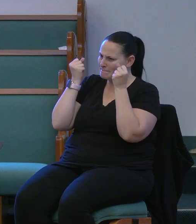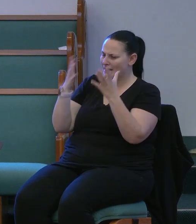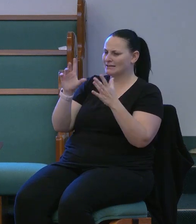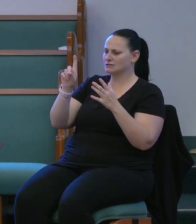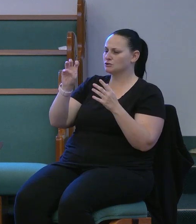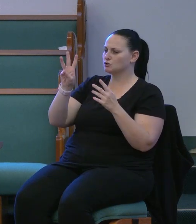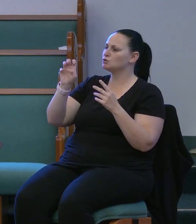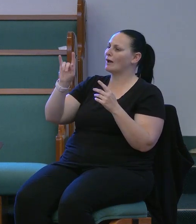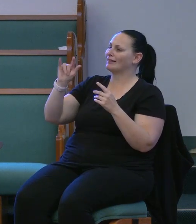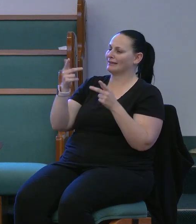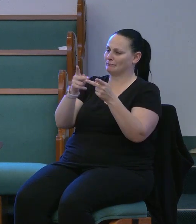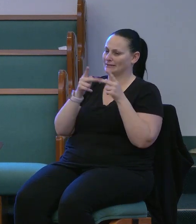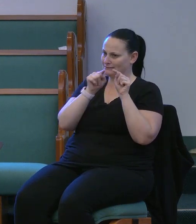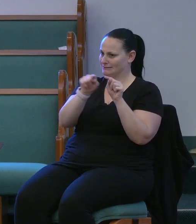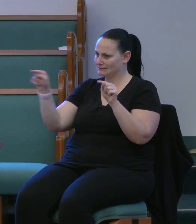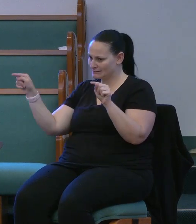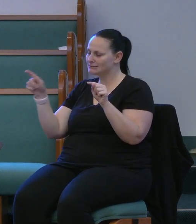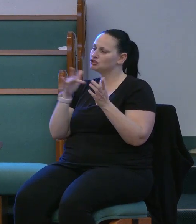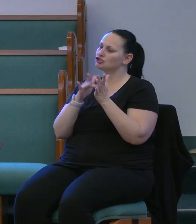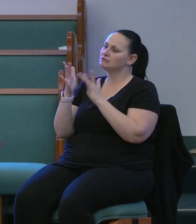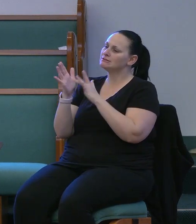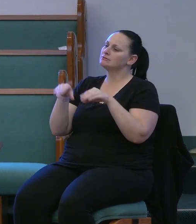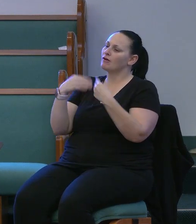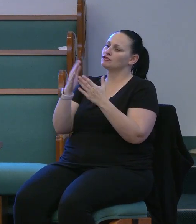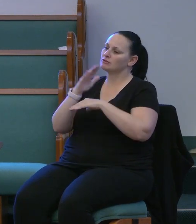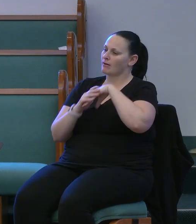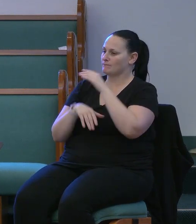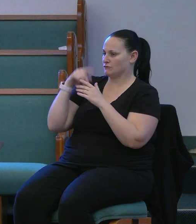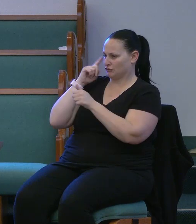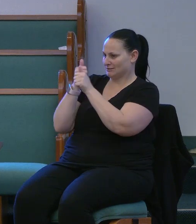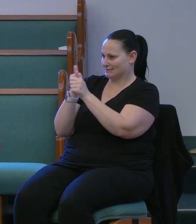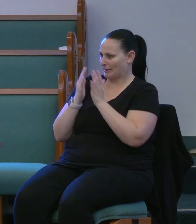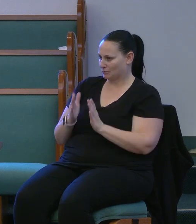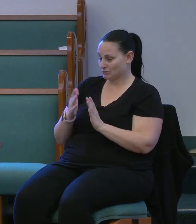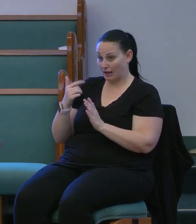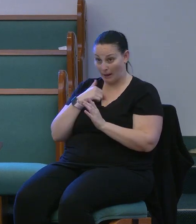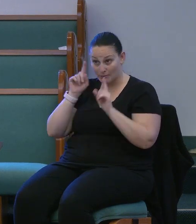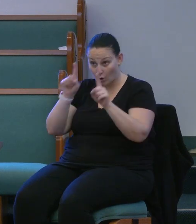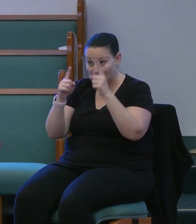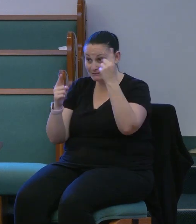places. Jesus offers comfort to the disciples, right? I'm going somewhere.